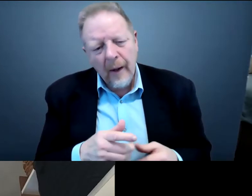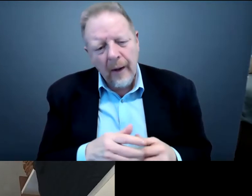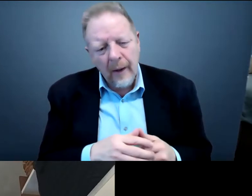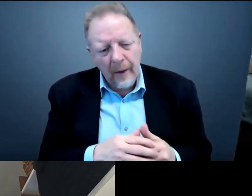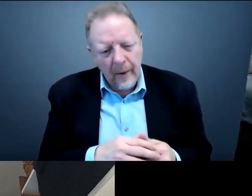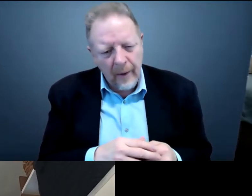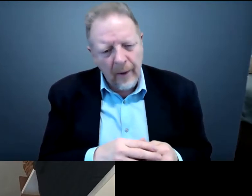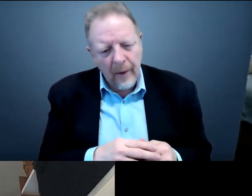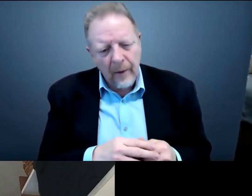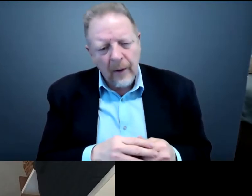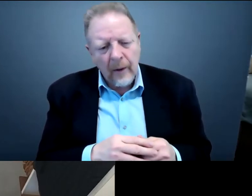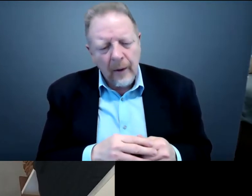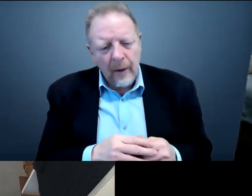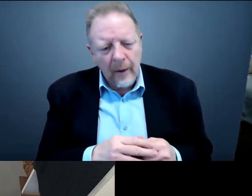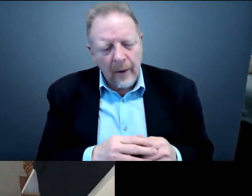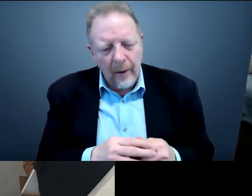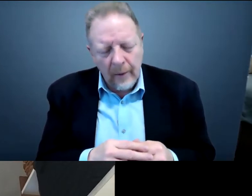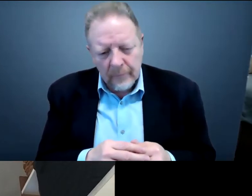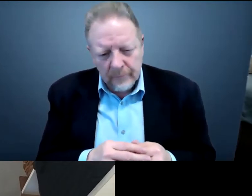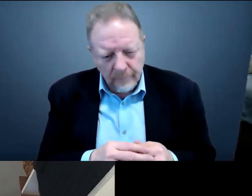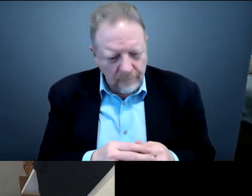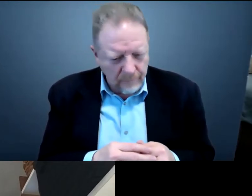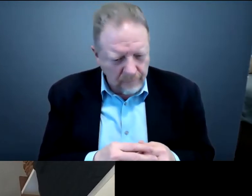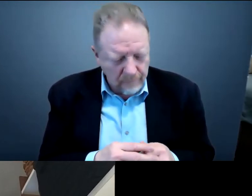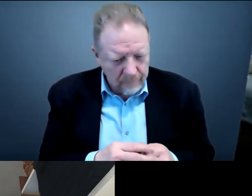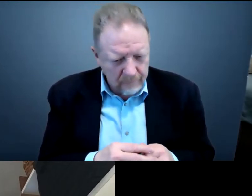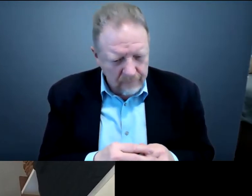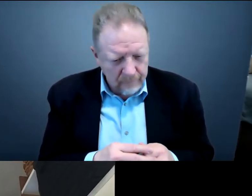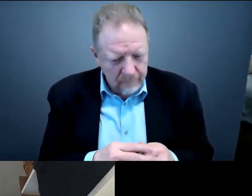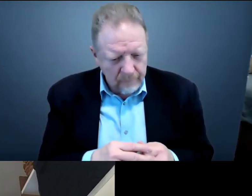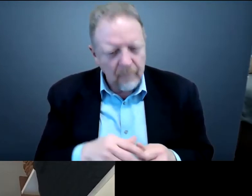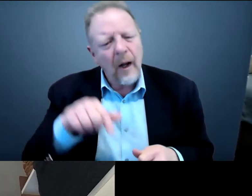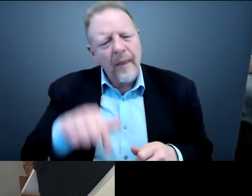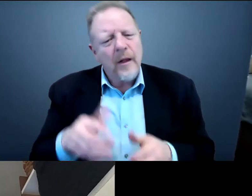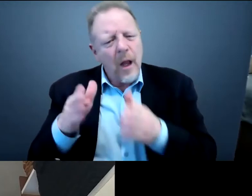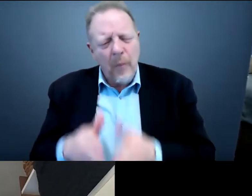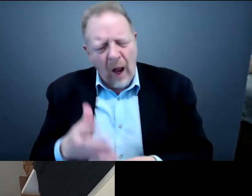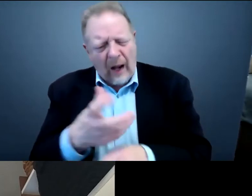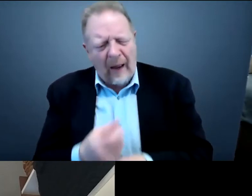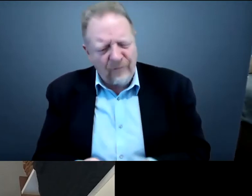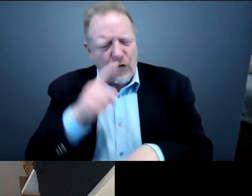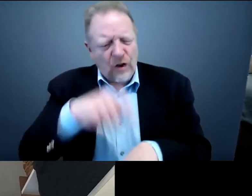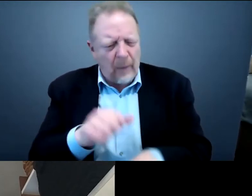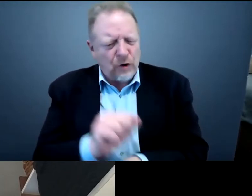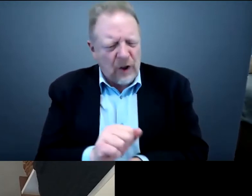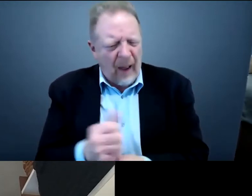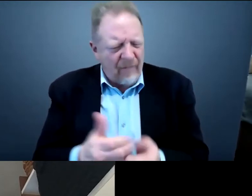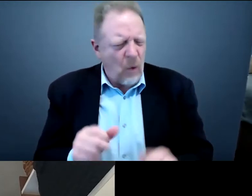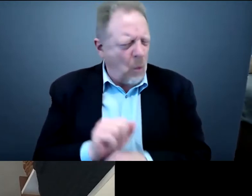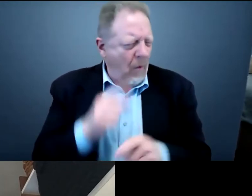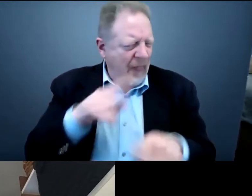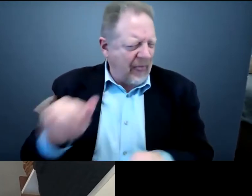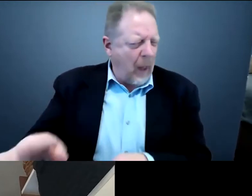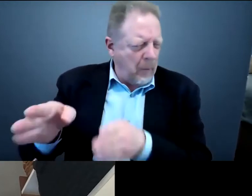already feel, in a sense of, oh, well, this person got a full-time job and everything, and